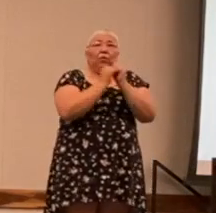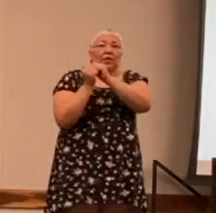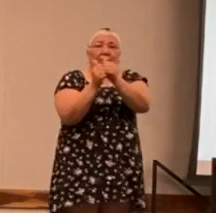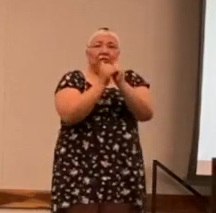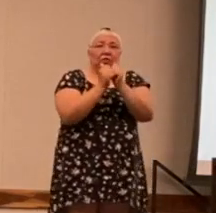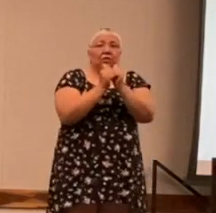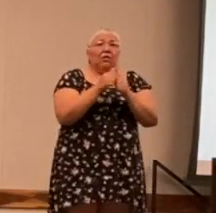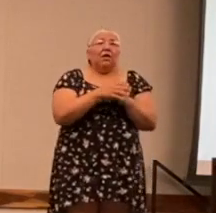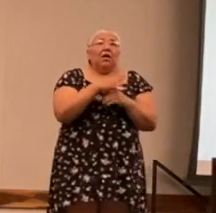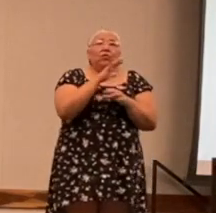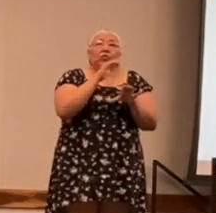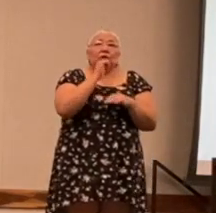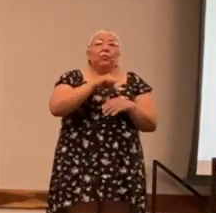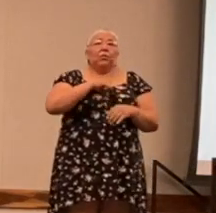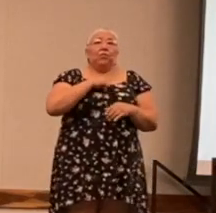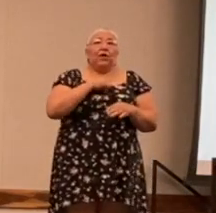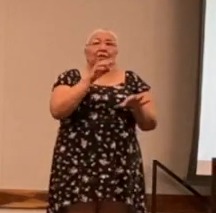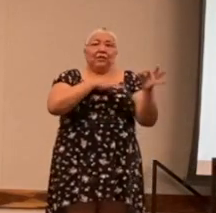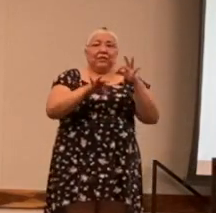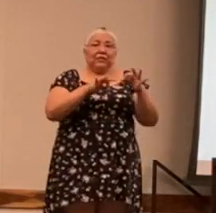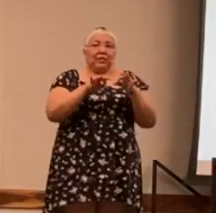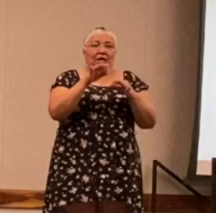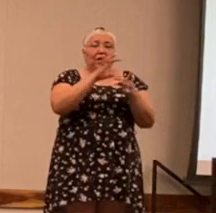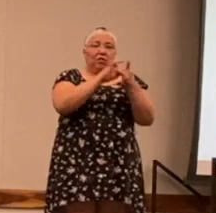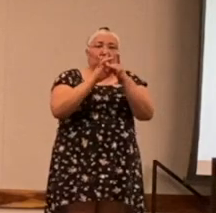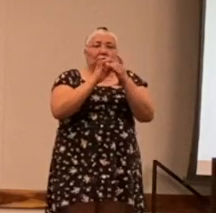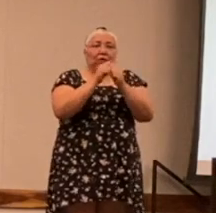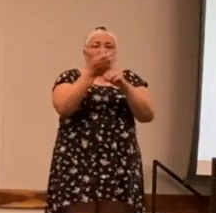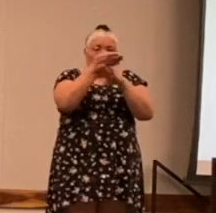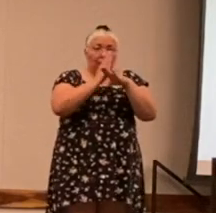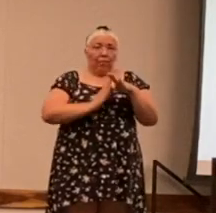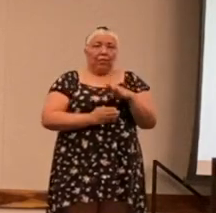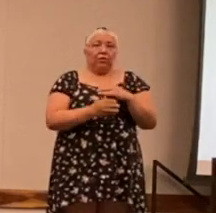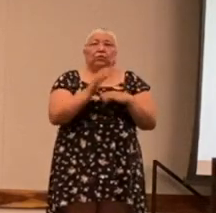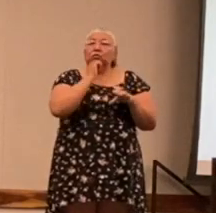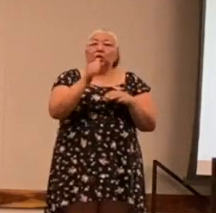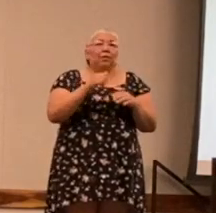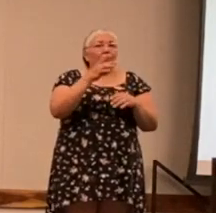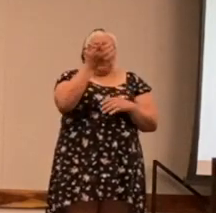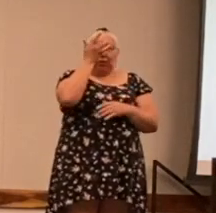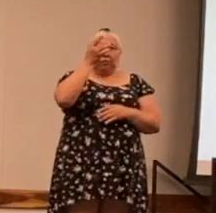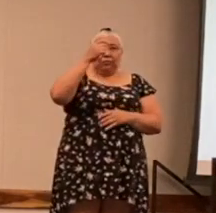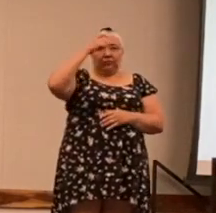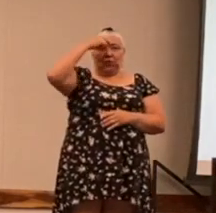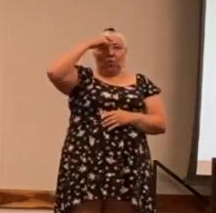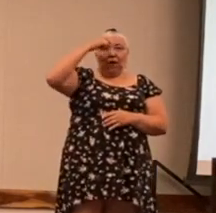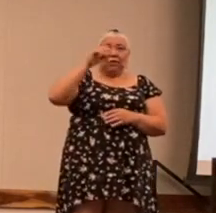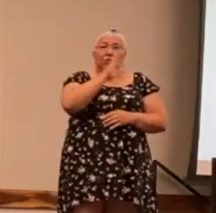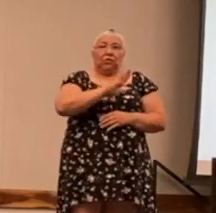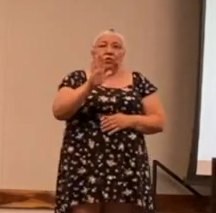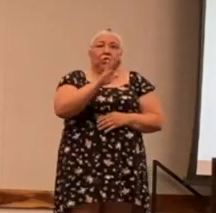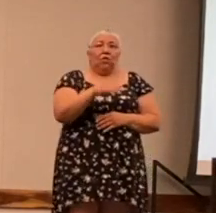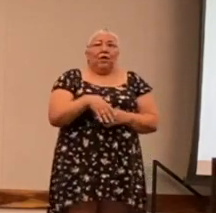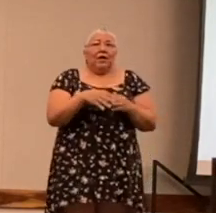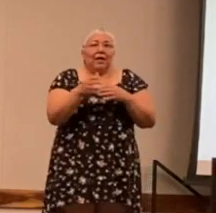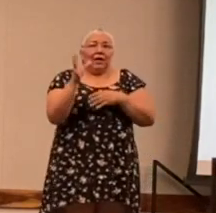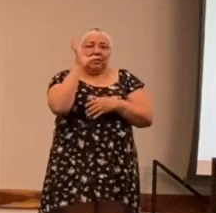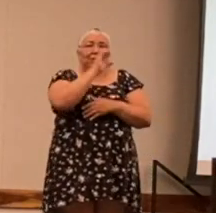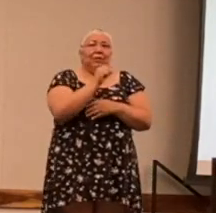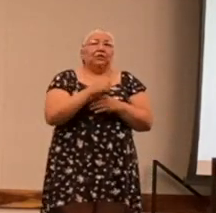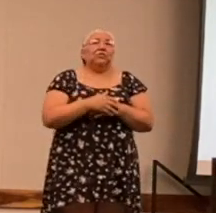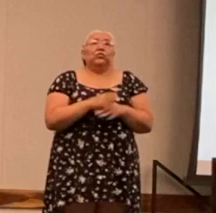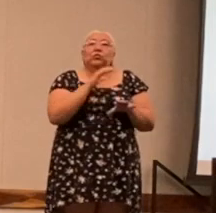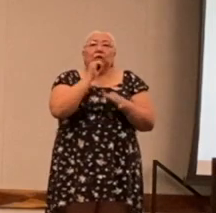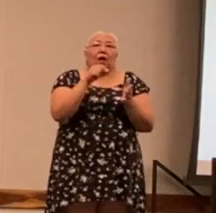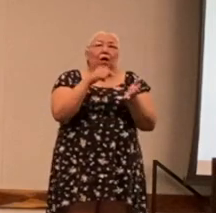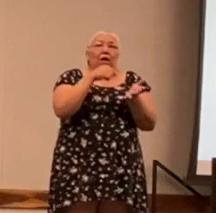humble. Do not be wise in your own estimation. Do not repay anyone evil for evil. Give careful thought to